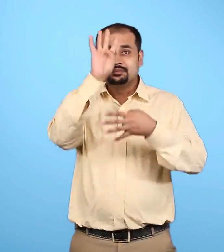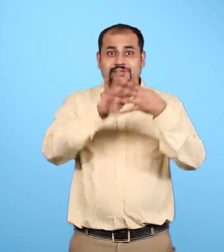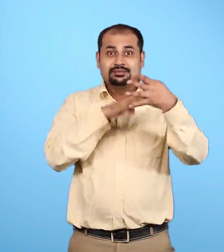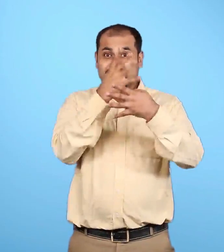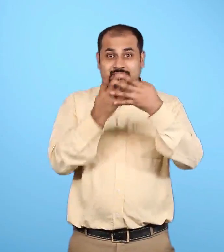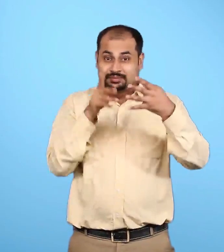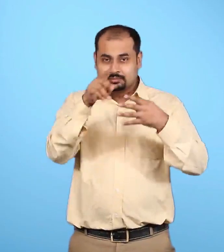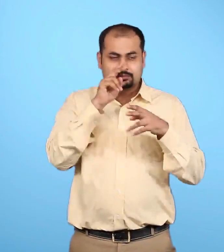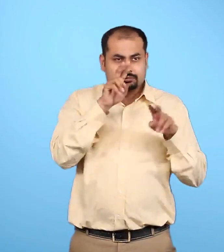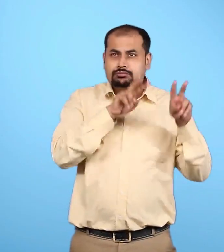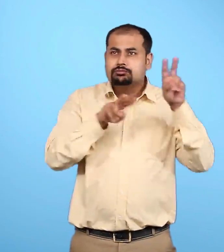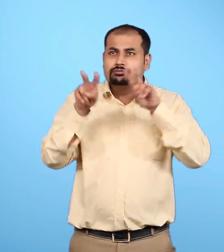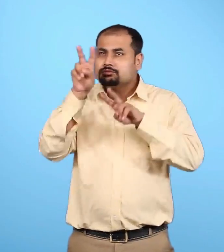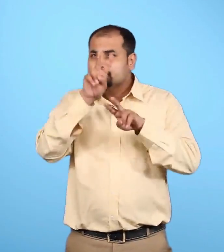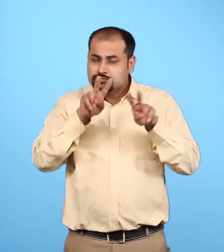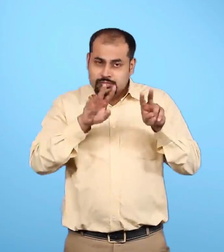Find out from the growth chart